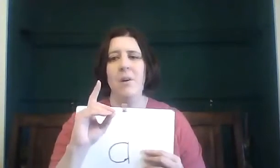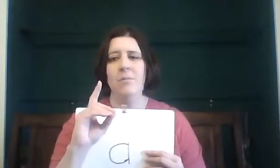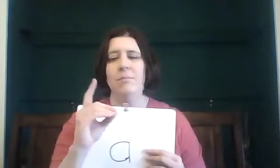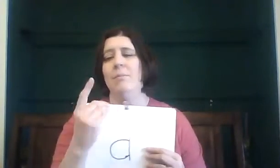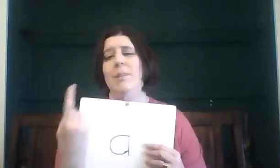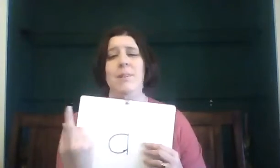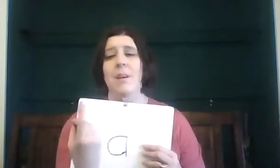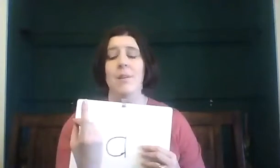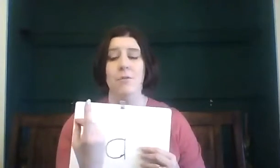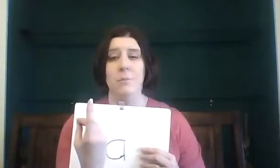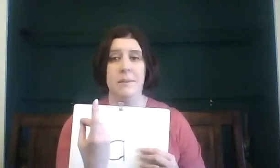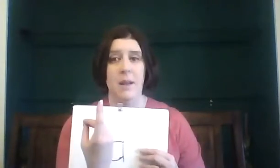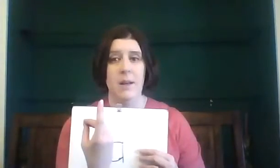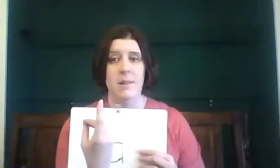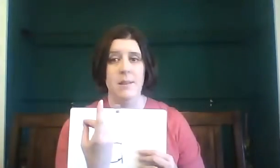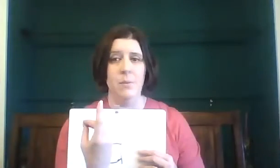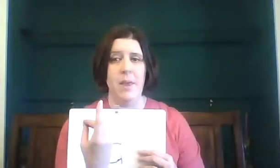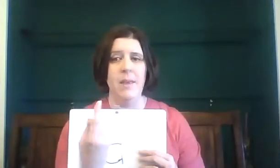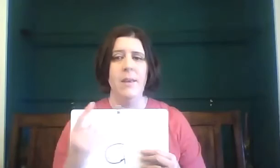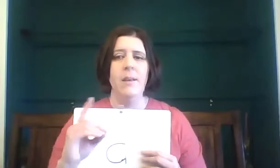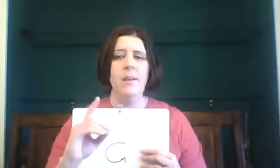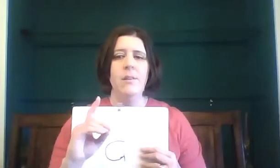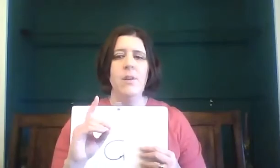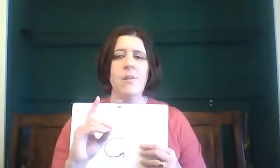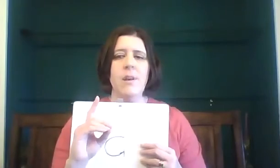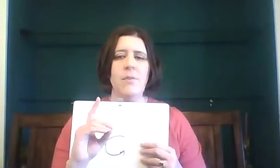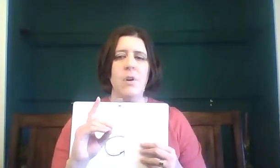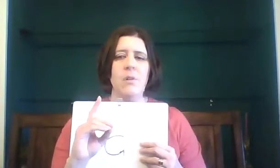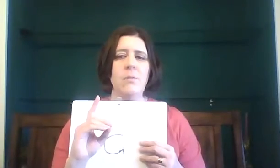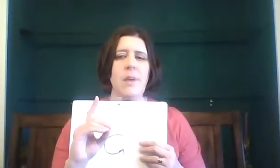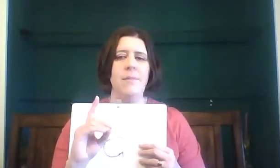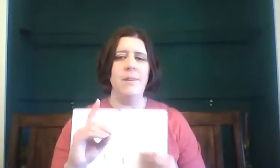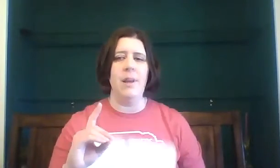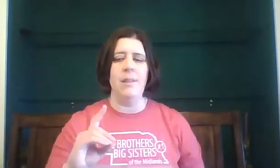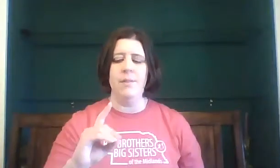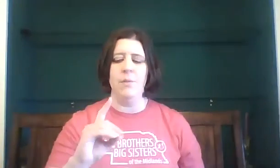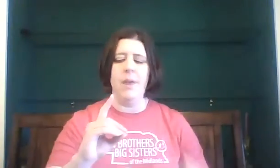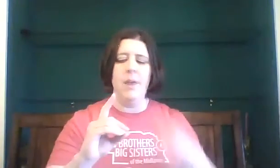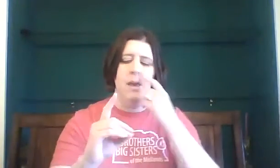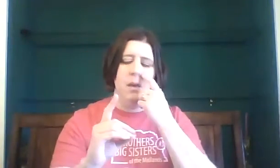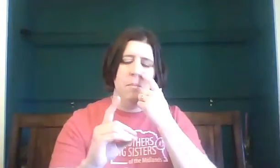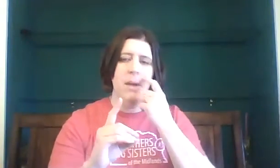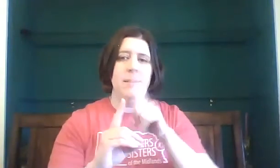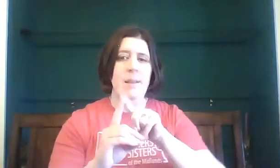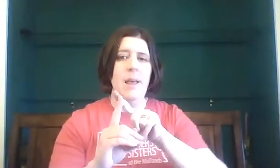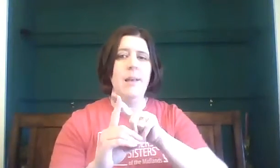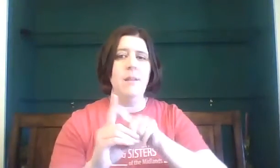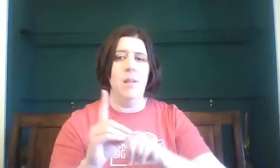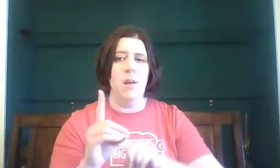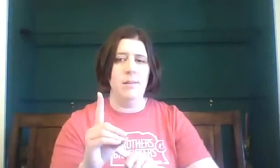somehow it's not comfortable signing it this way. So therefore we have to sign it this way. But it still has a long